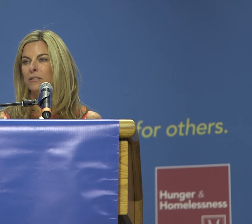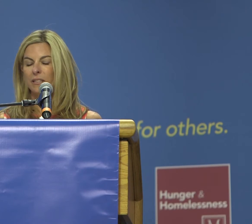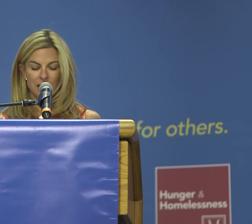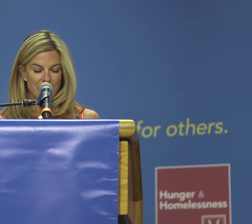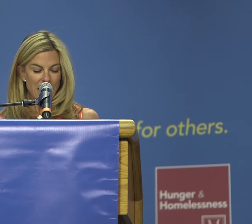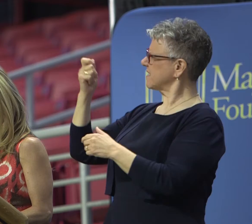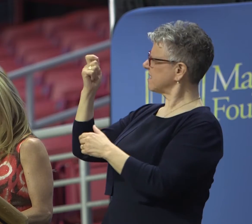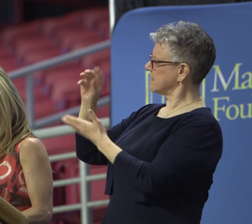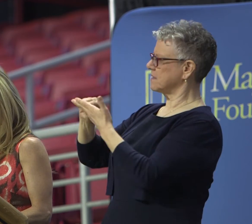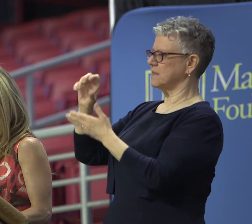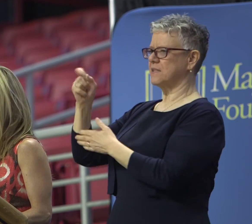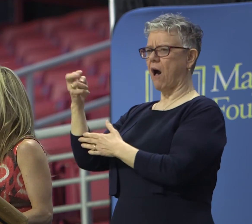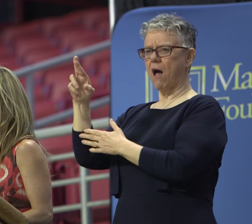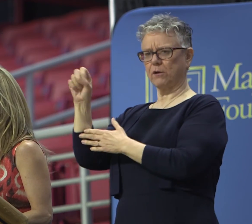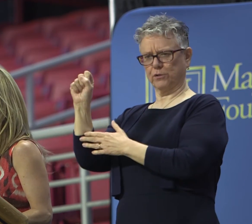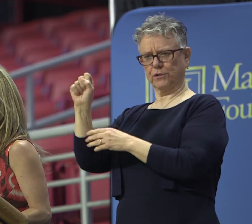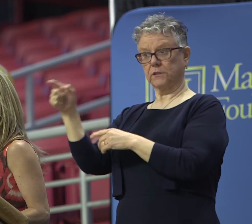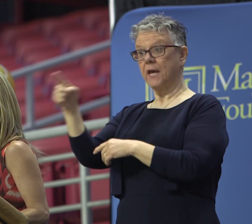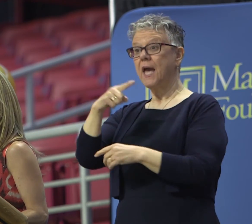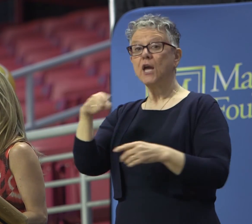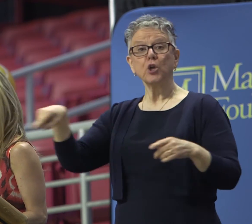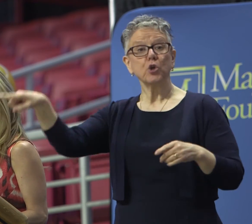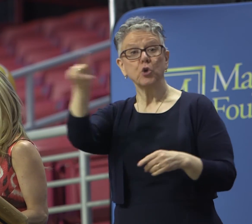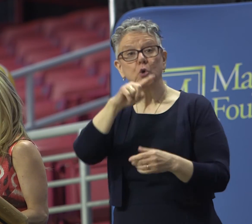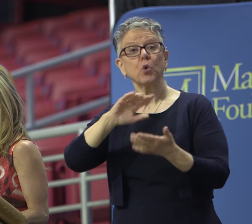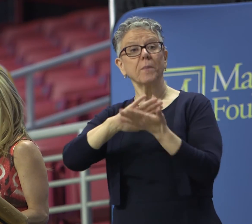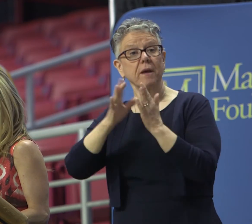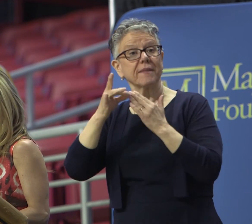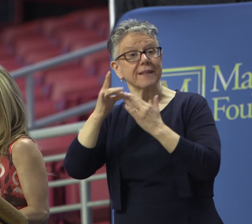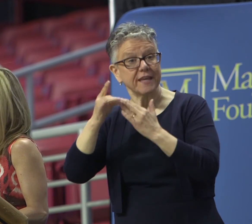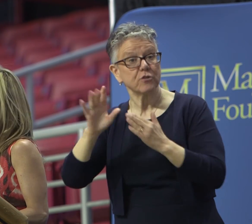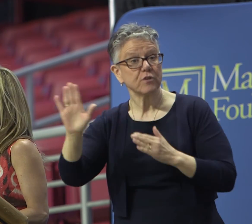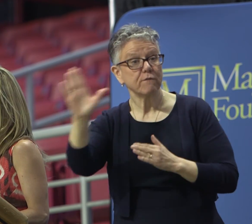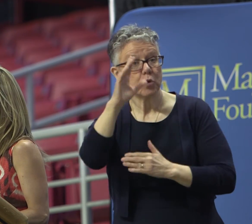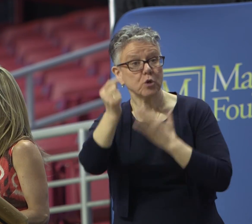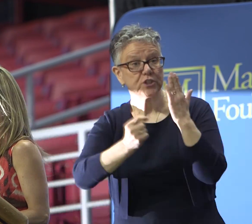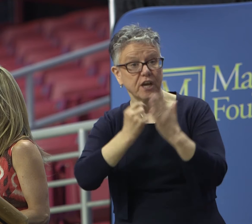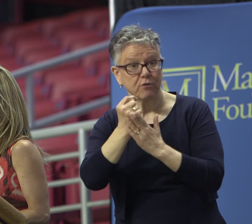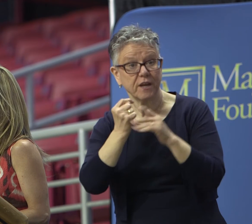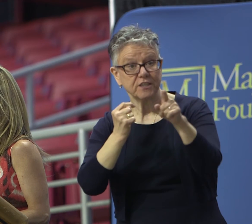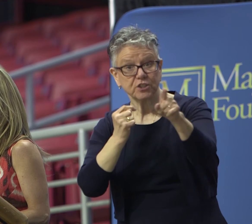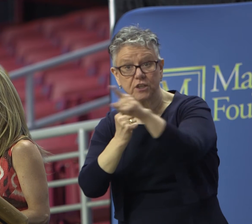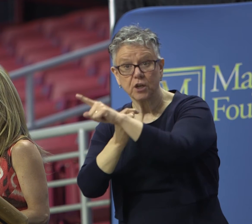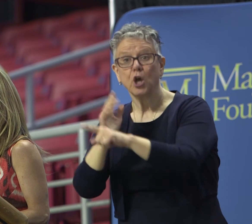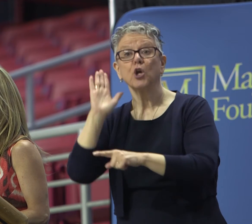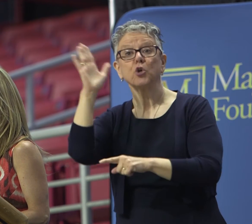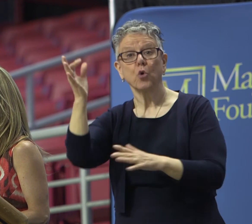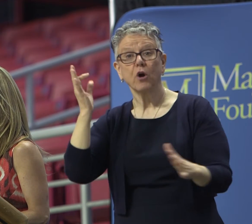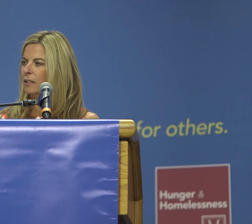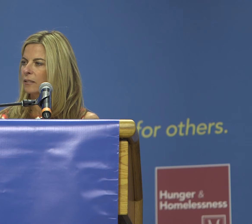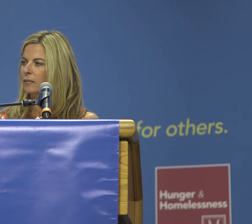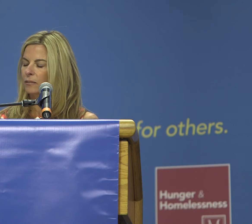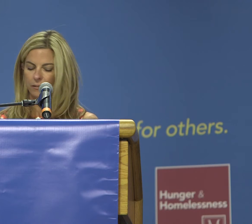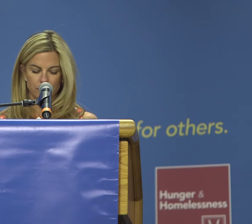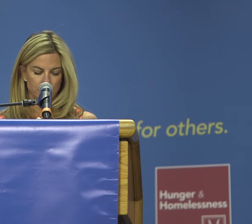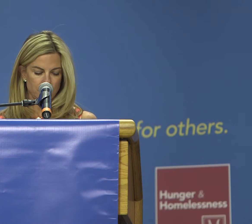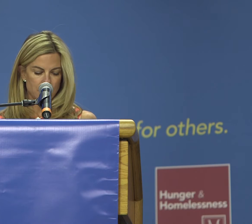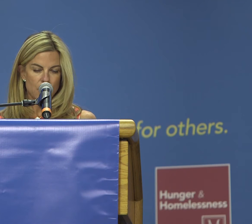Scholars, as leaders of your generation, your future is truly